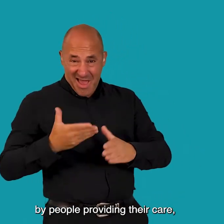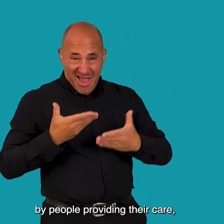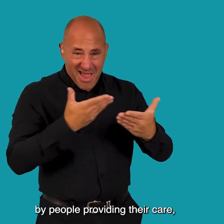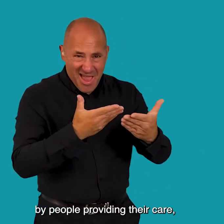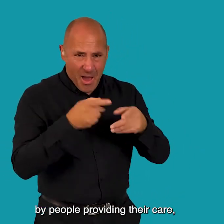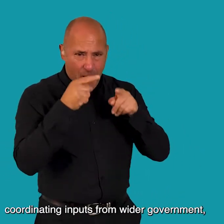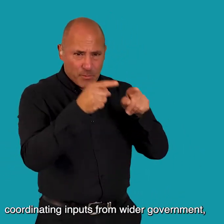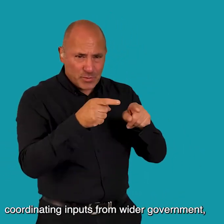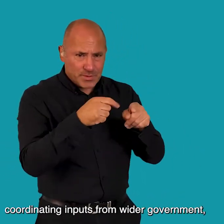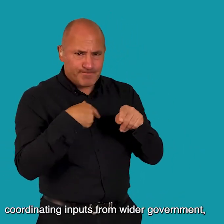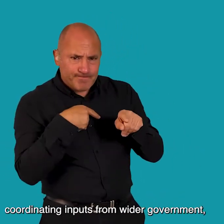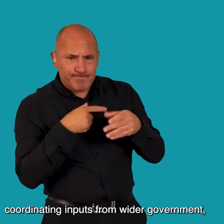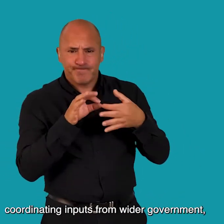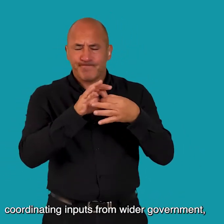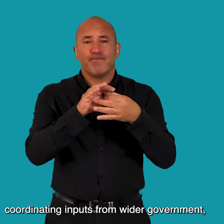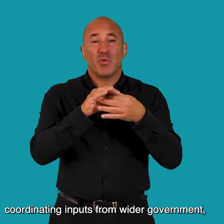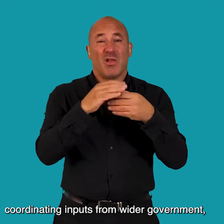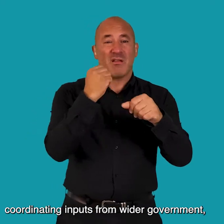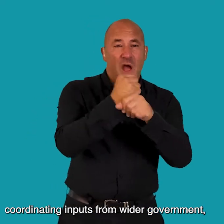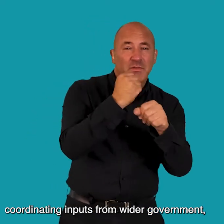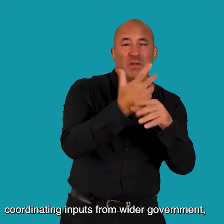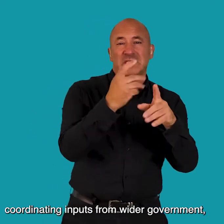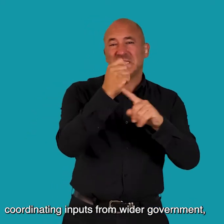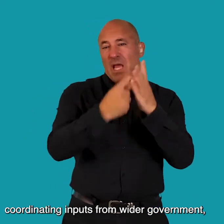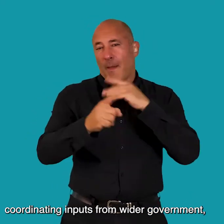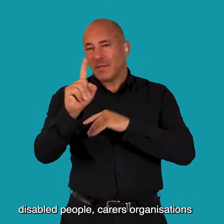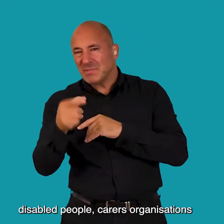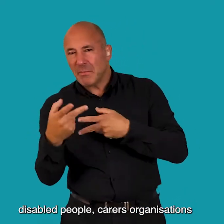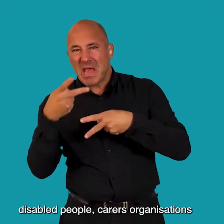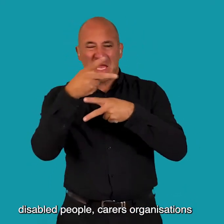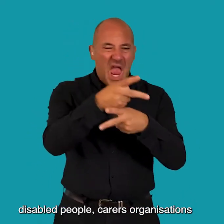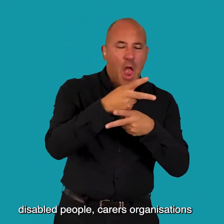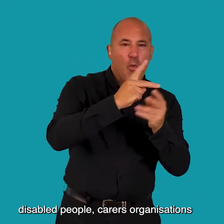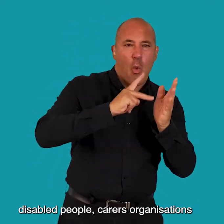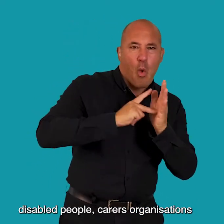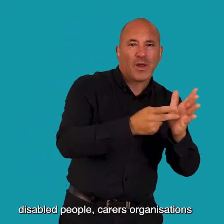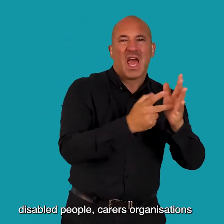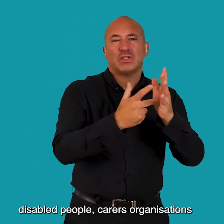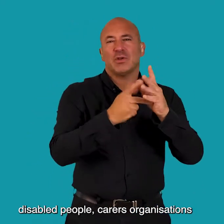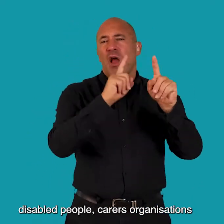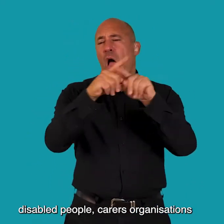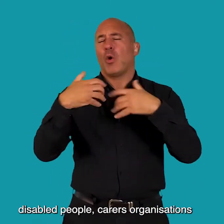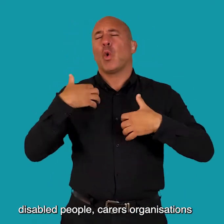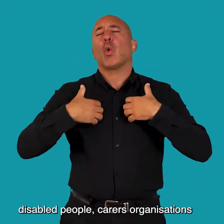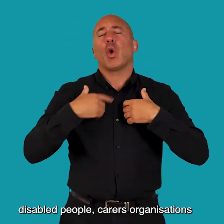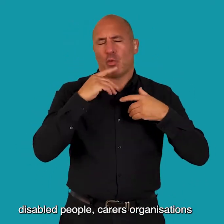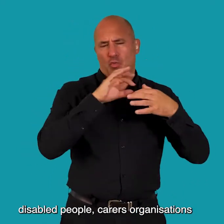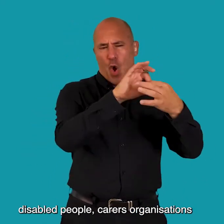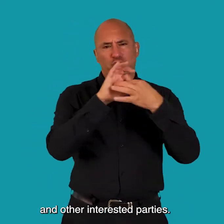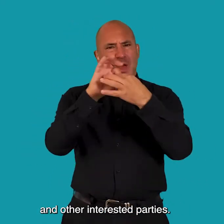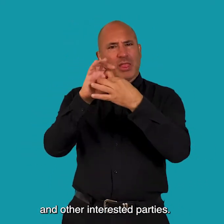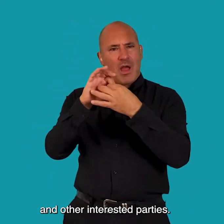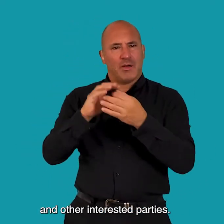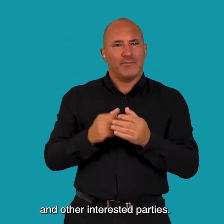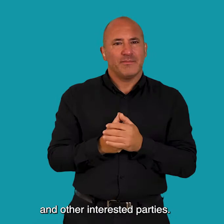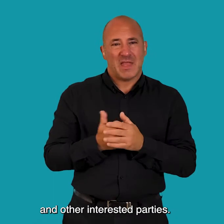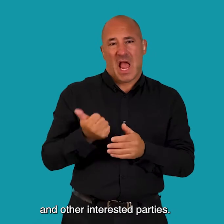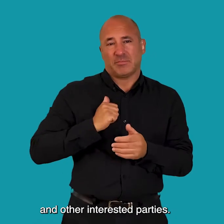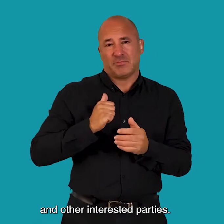care, coordinating inputs from wider government, disabled people, carers organisations and other interested